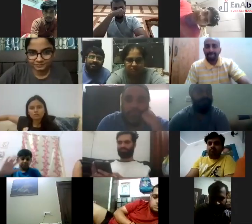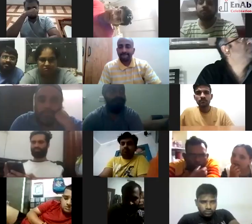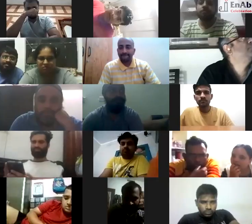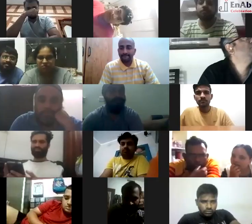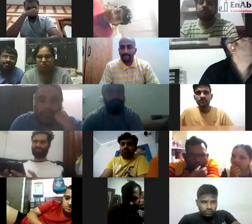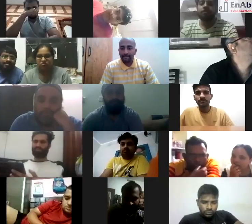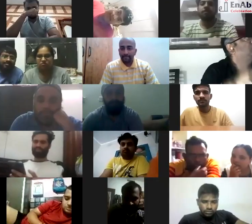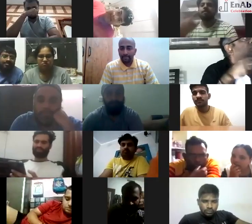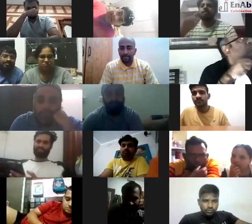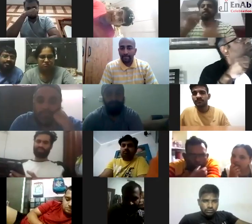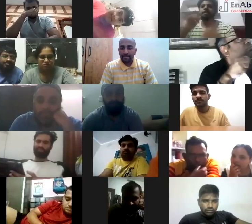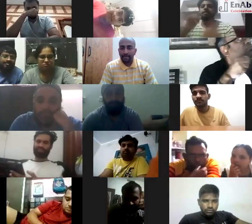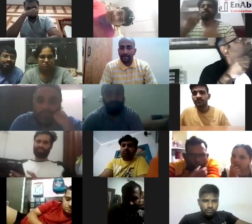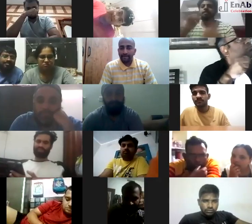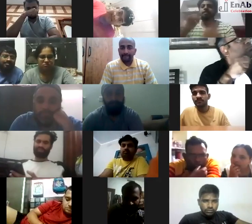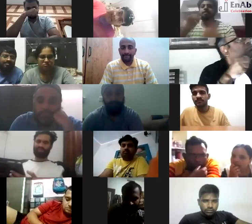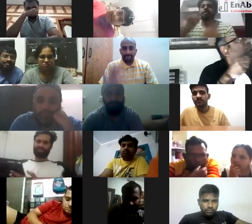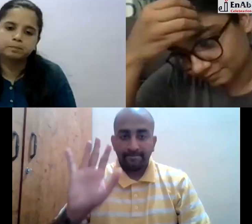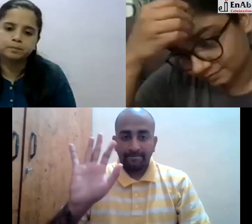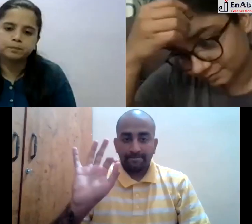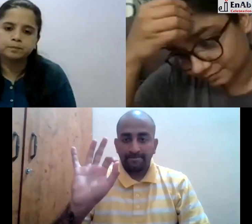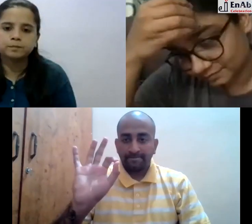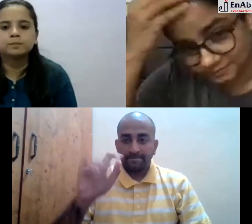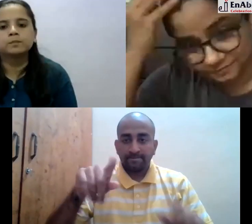out by filling it up.